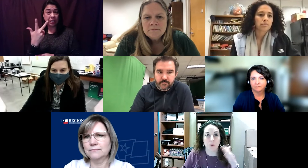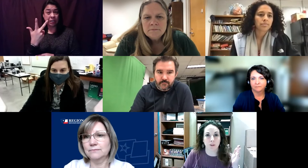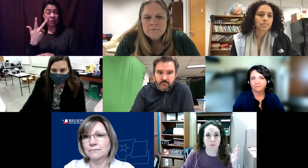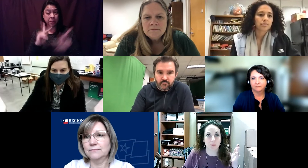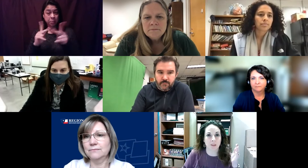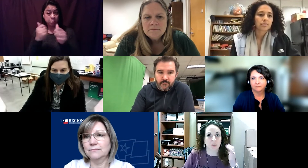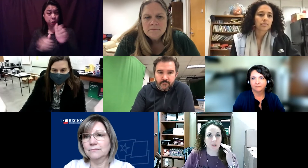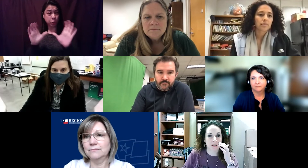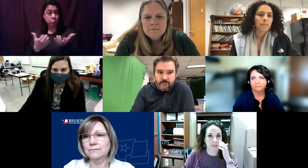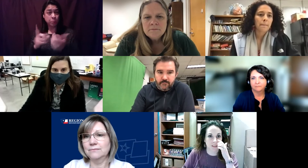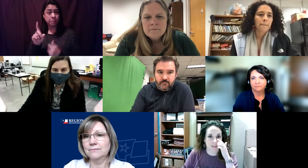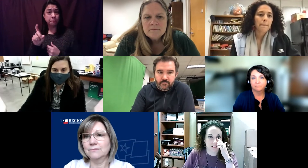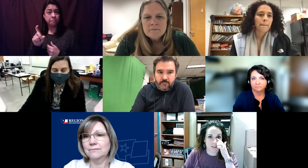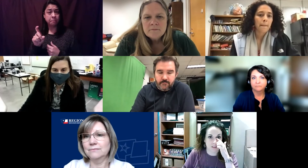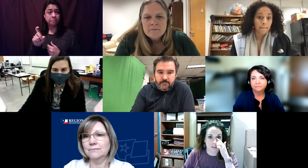people per group?